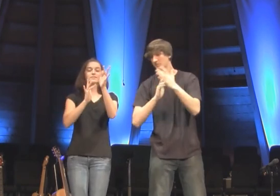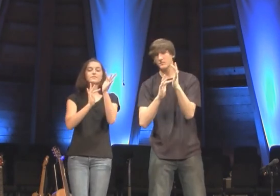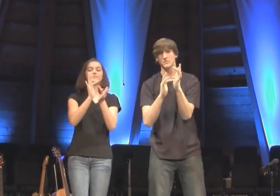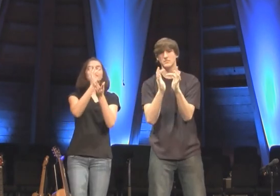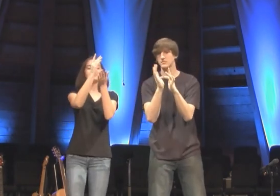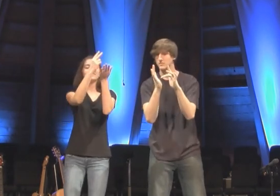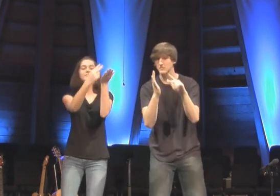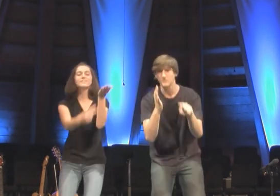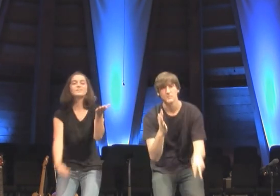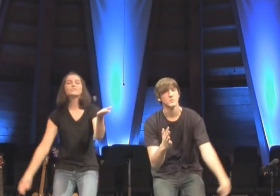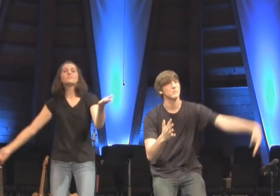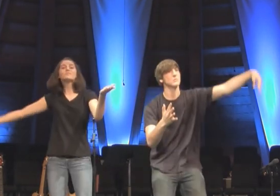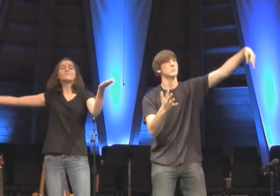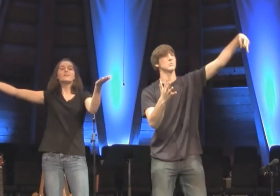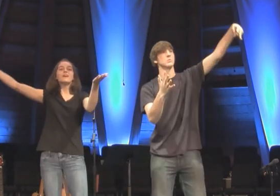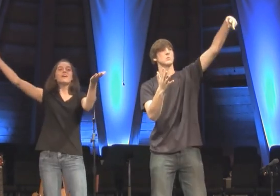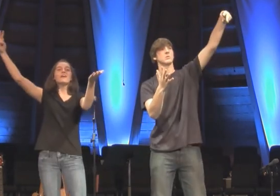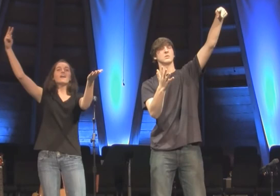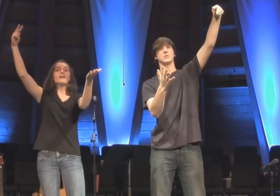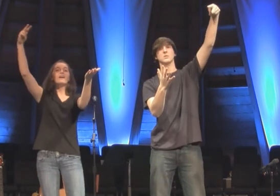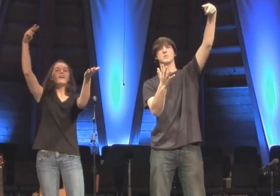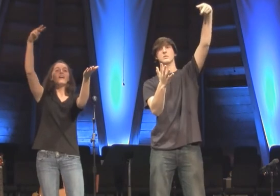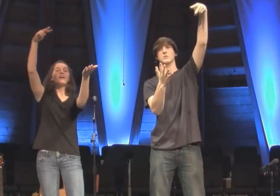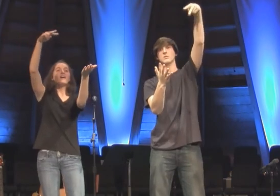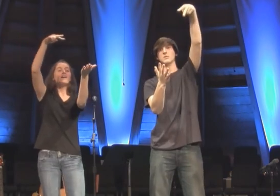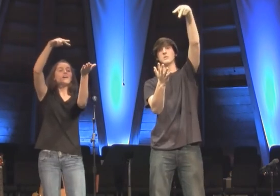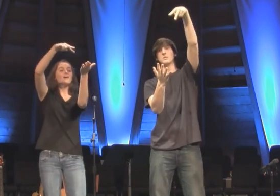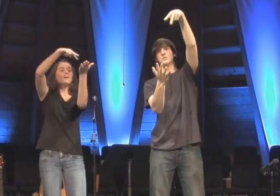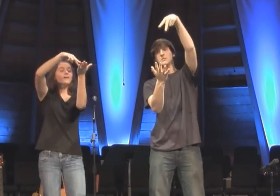Here Three